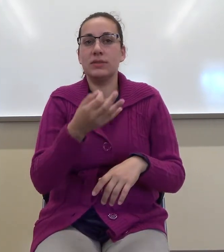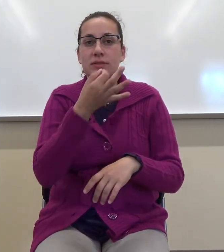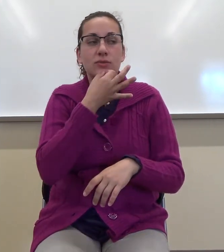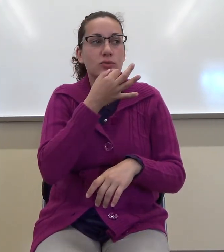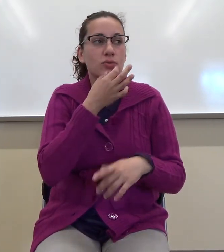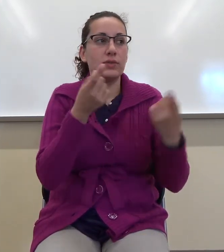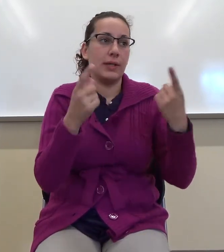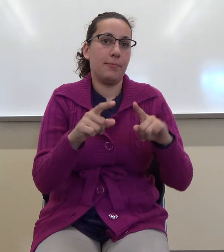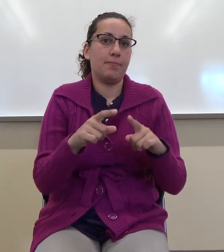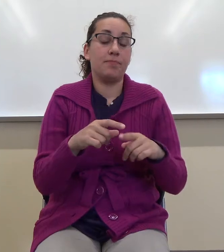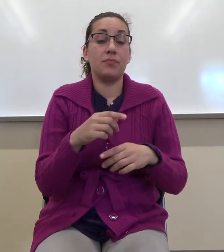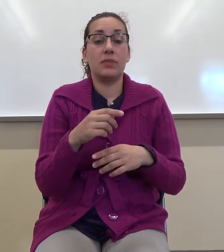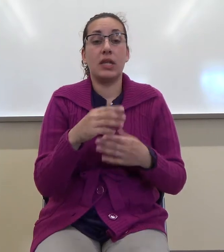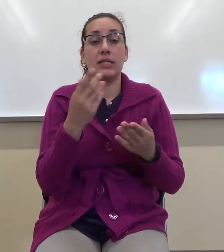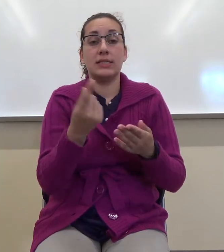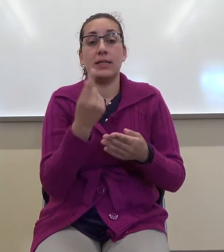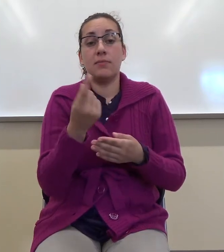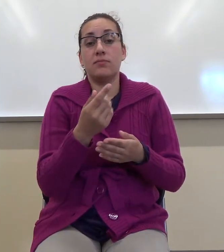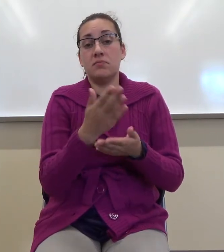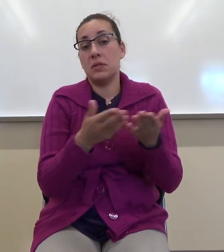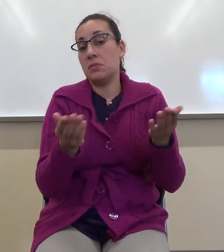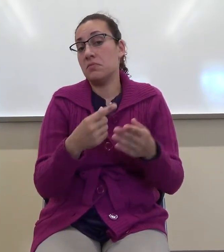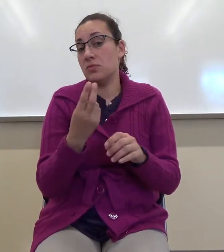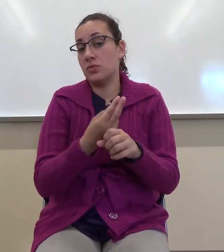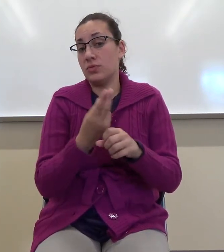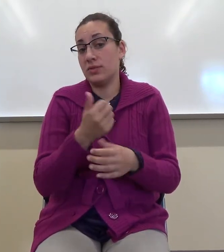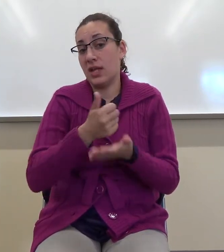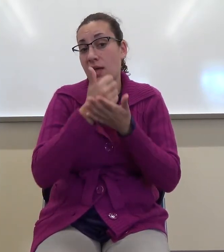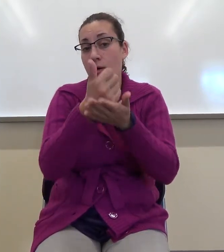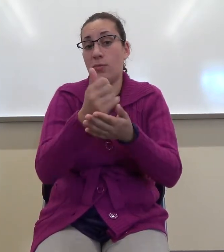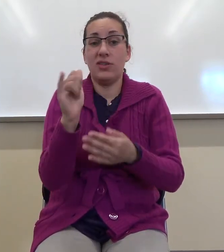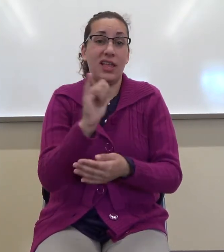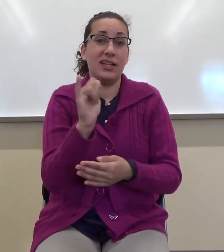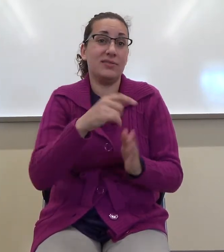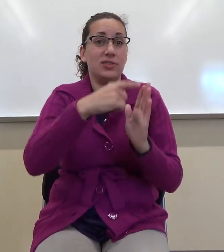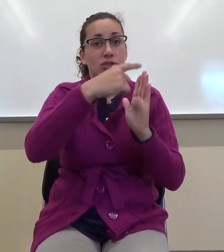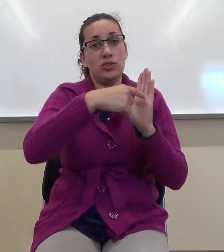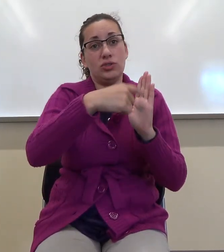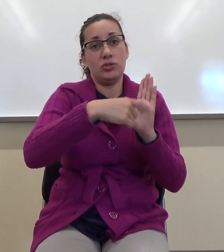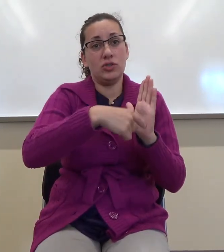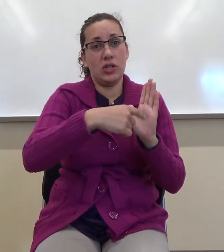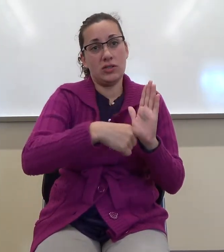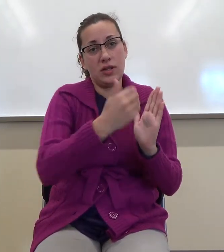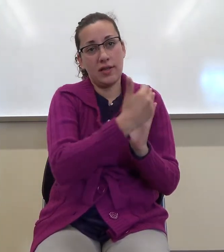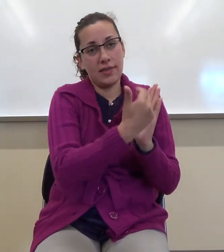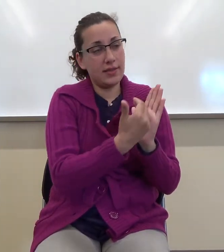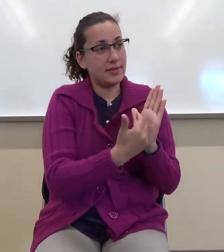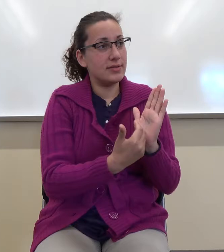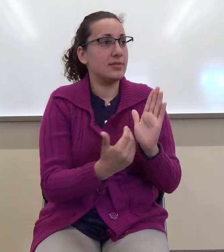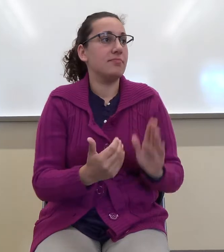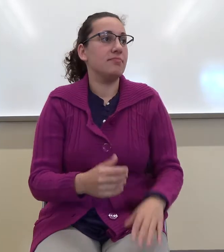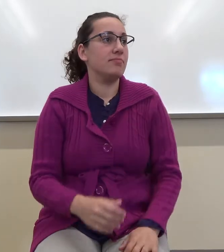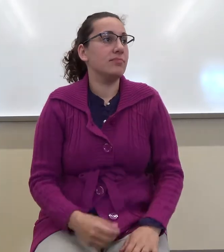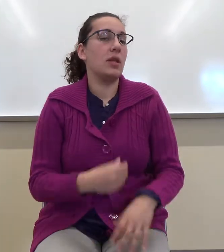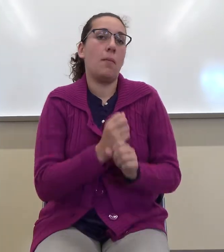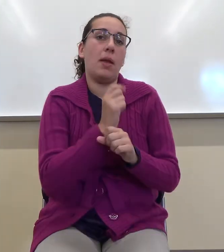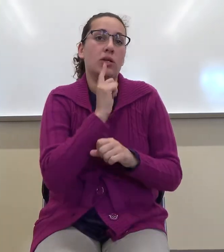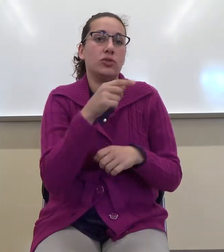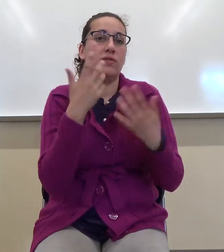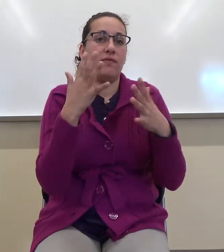to help you, just use it as a checklist to make sure you're doing everything, okay? So if you don't have it, if you